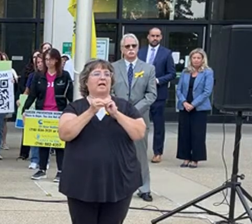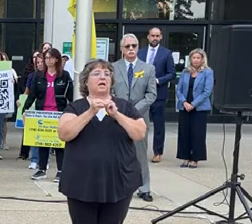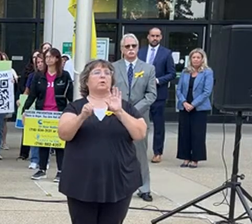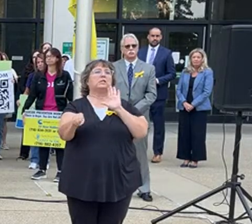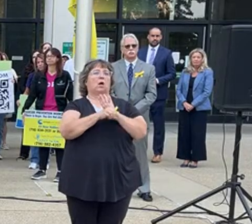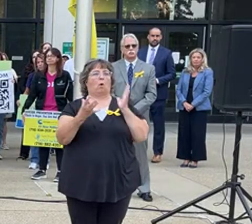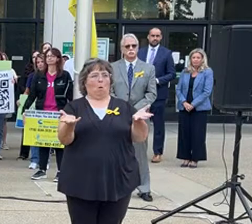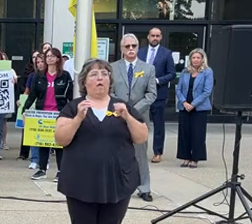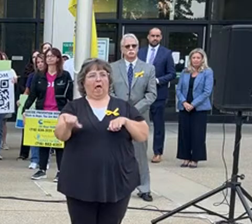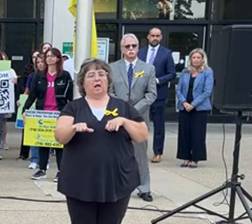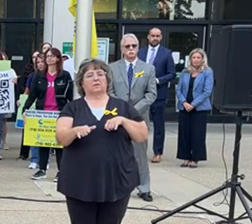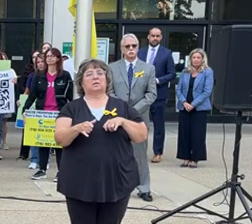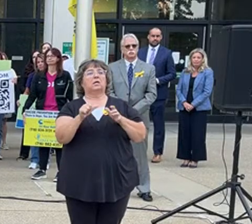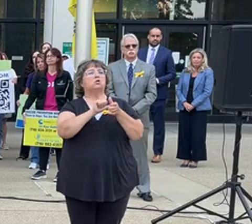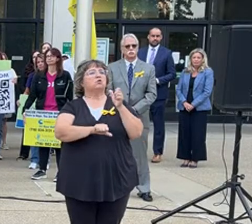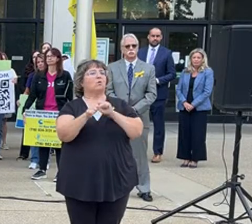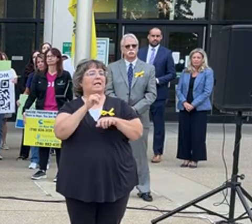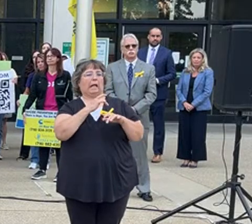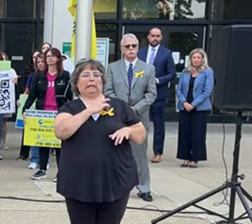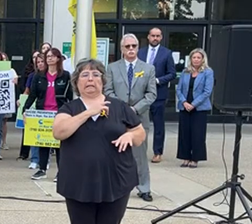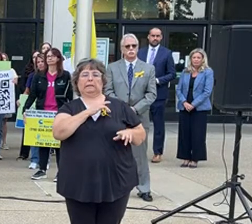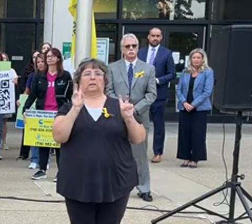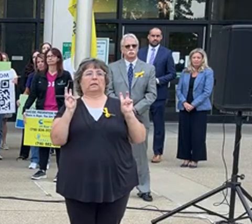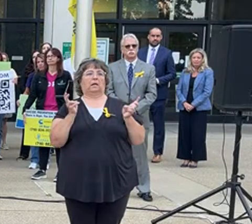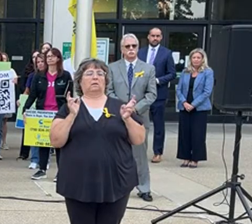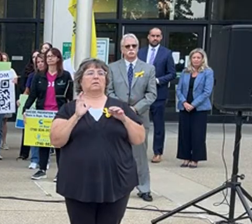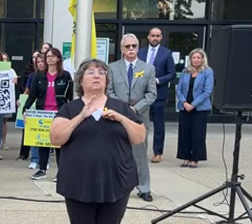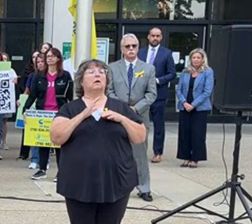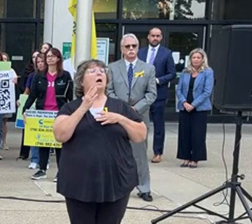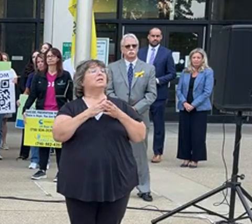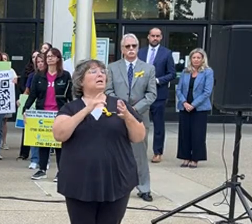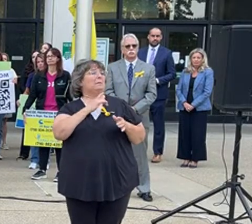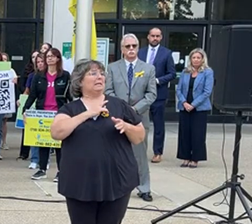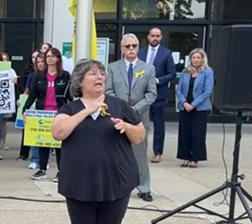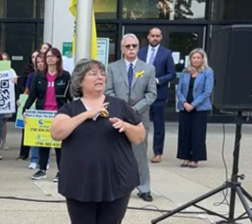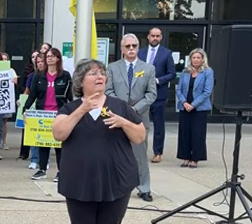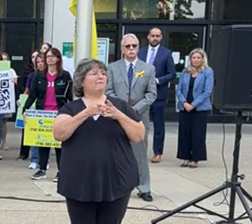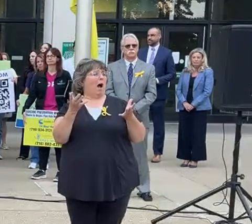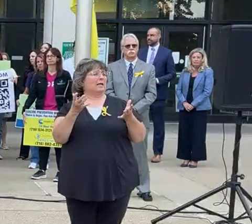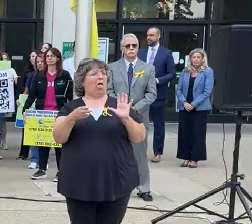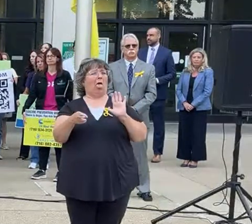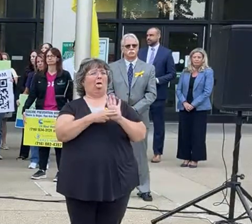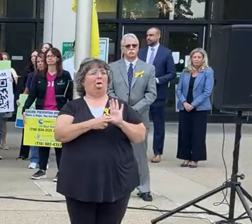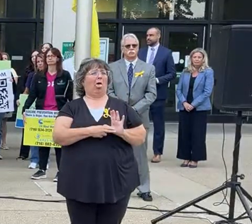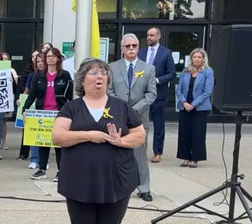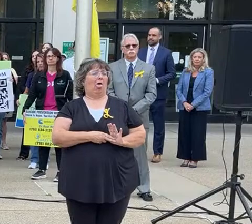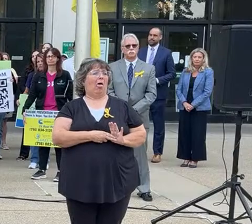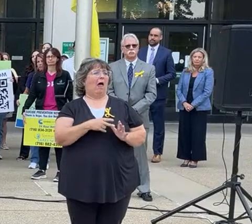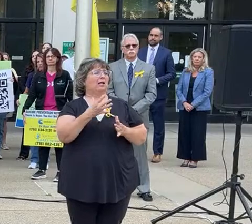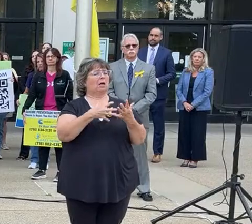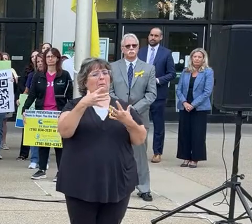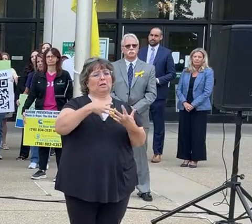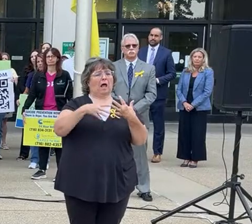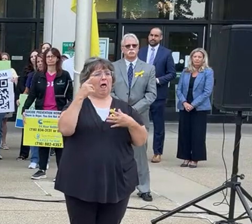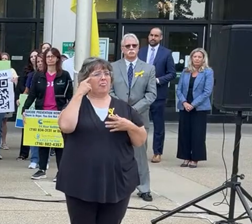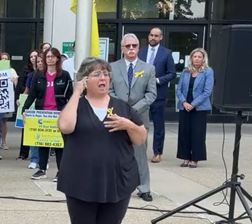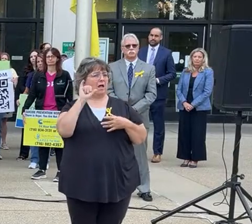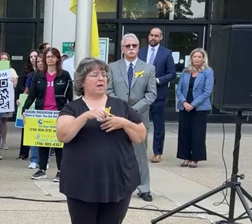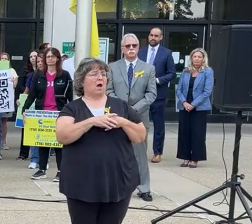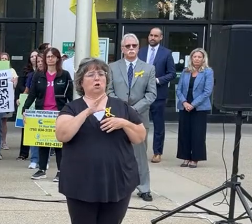0. Suicide is a sensitive topic. Some of that sensitivity stems from the stigma still associated with thinking